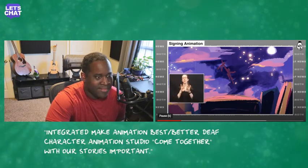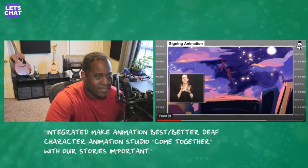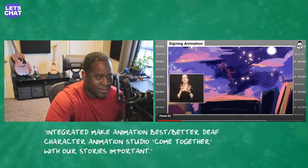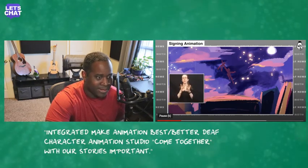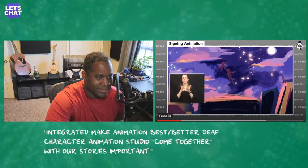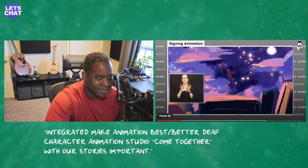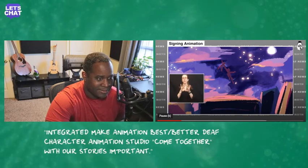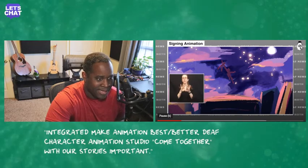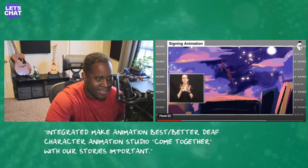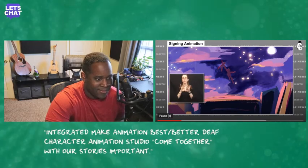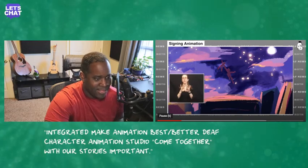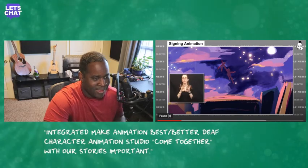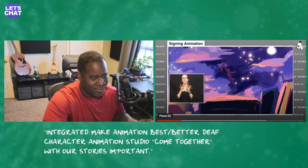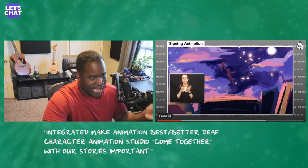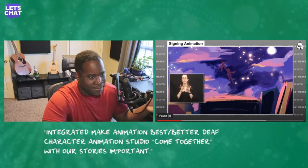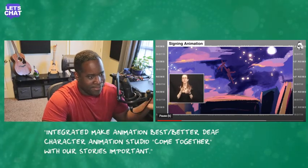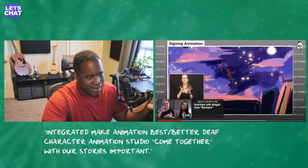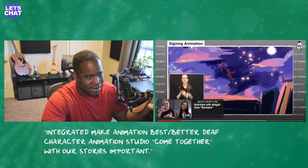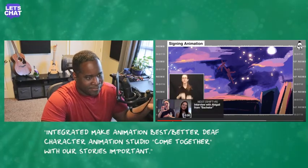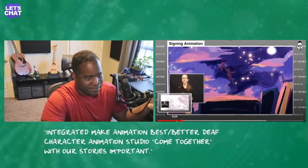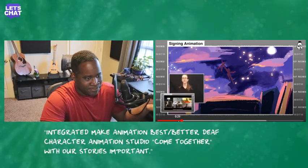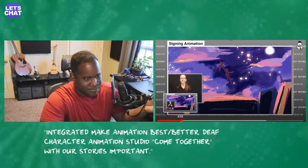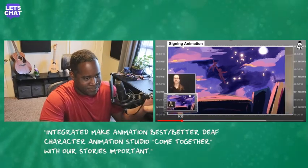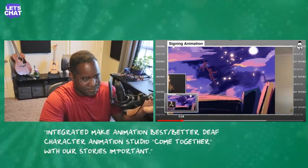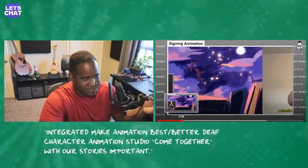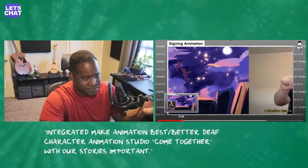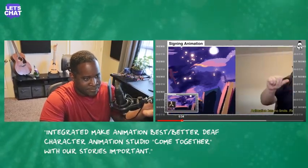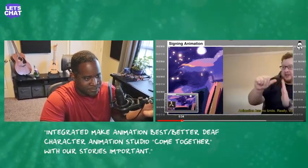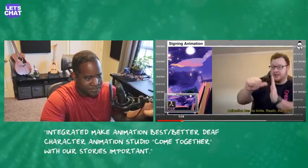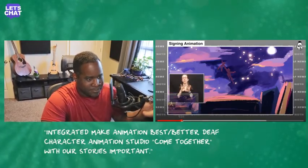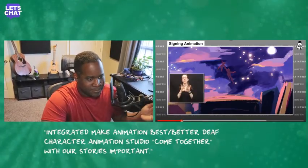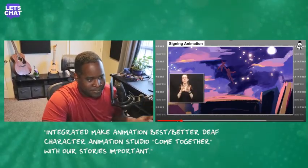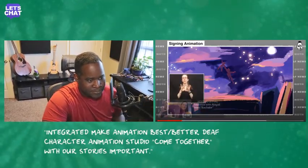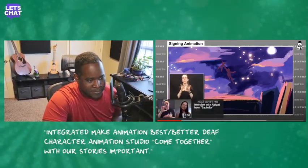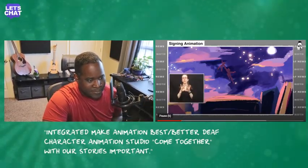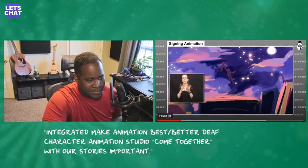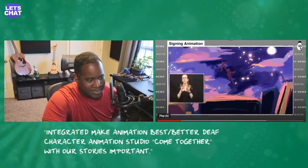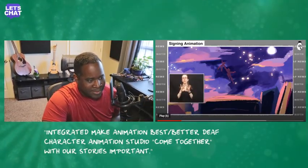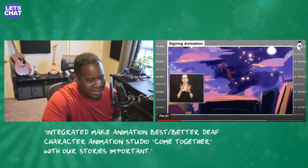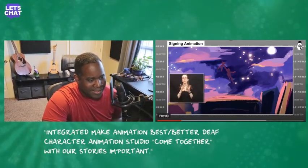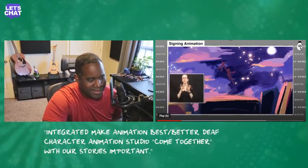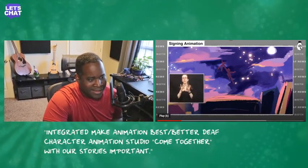And that's important. I think that's how she caps that off.